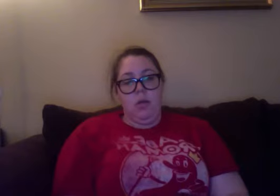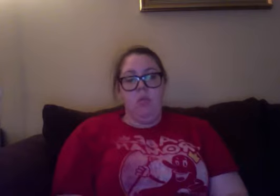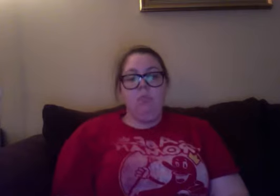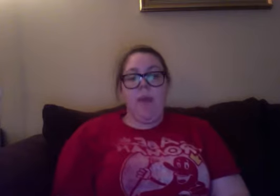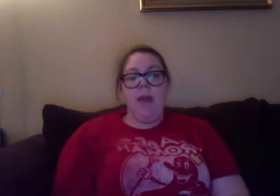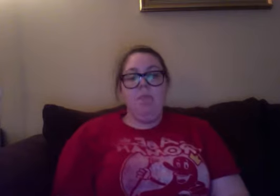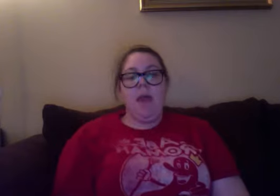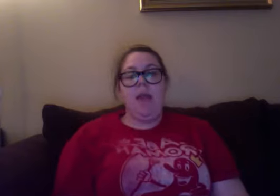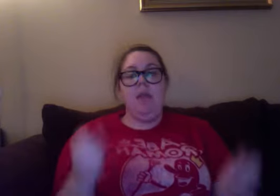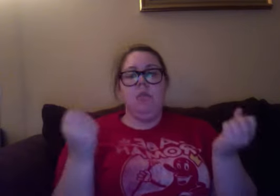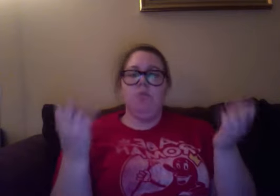many, many,